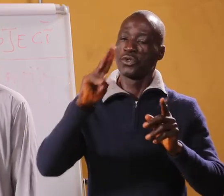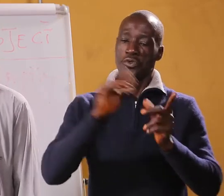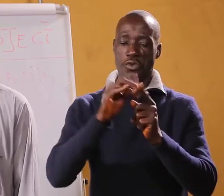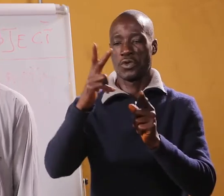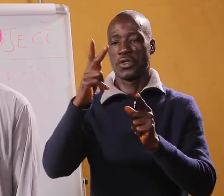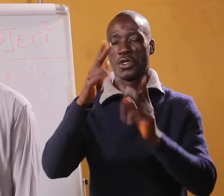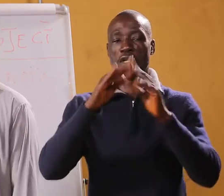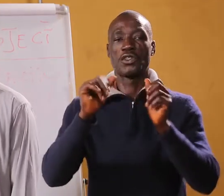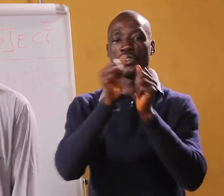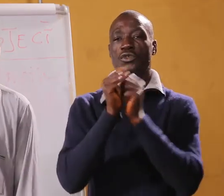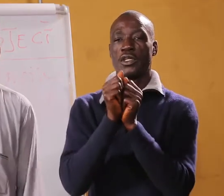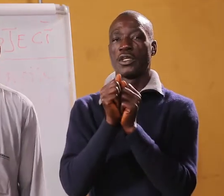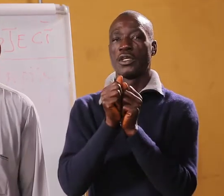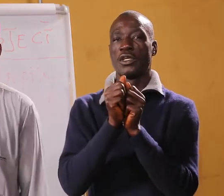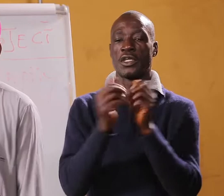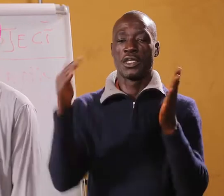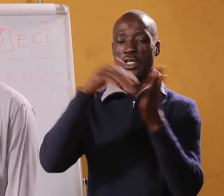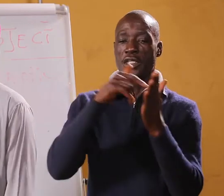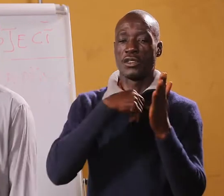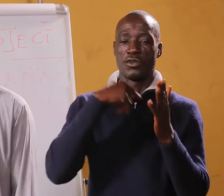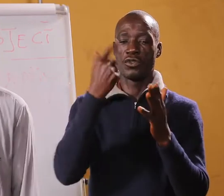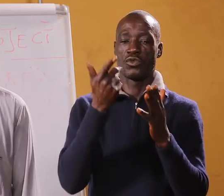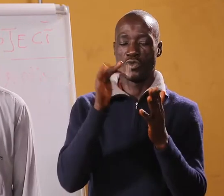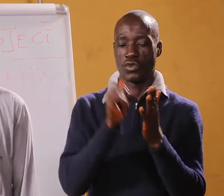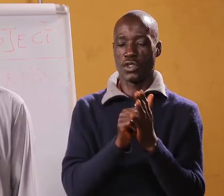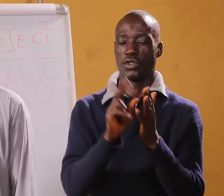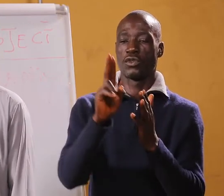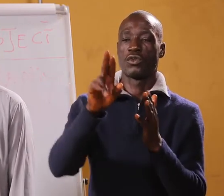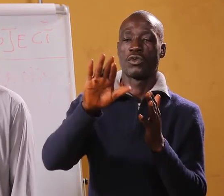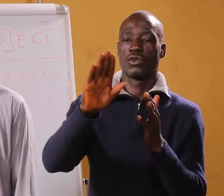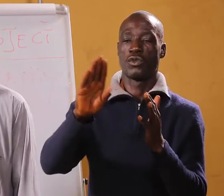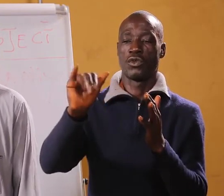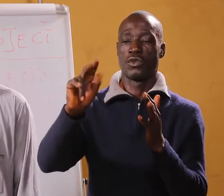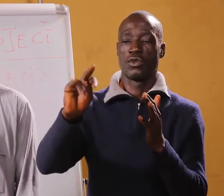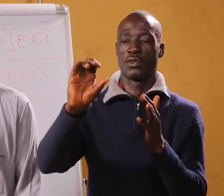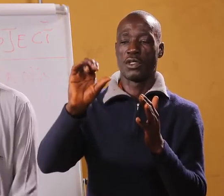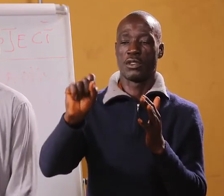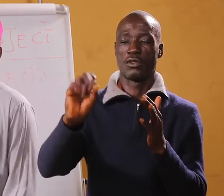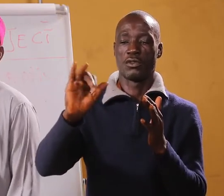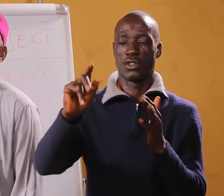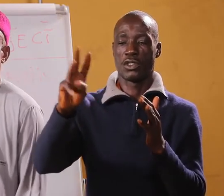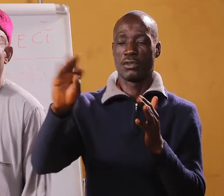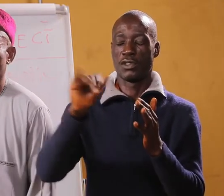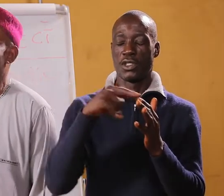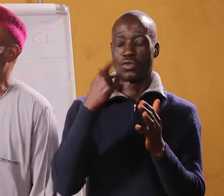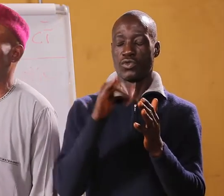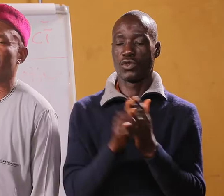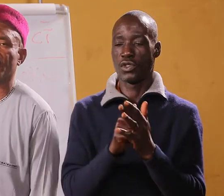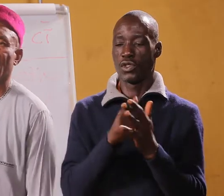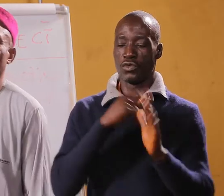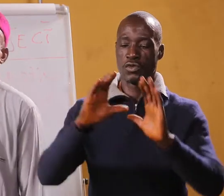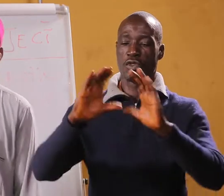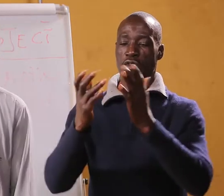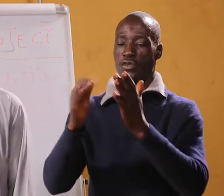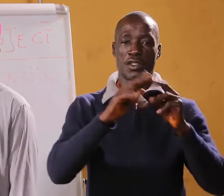together. Then furthermore, we went further to talk about urban settlement. Under urban settlement, we